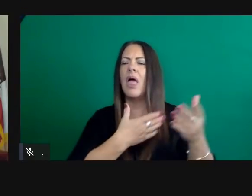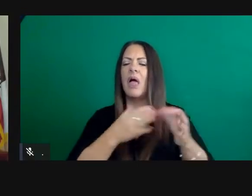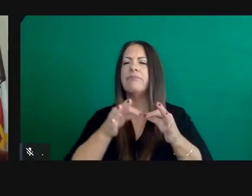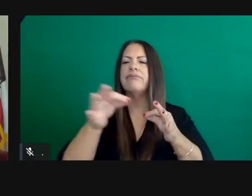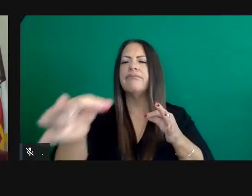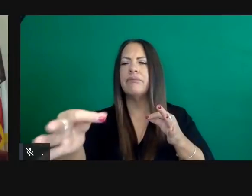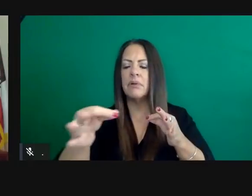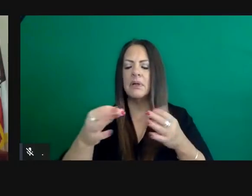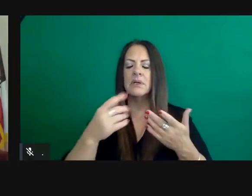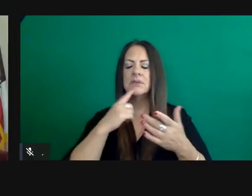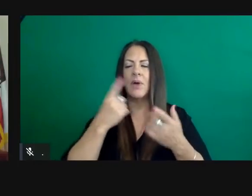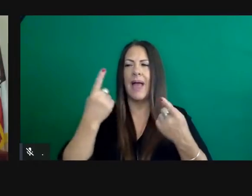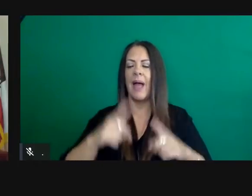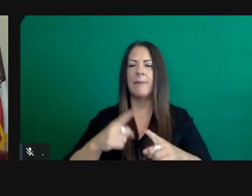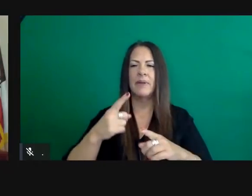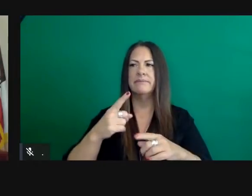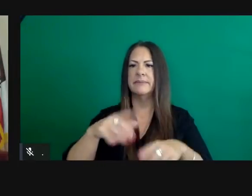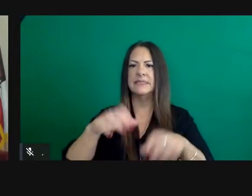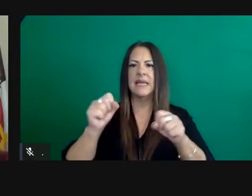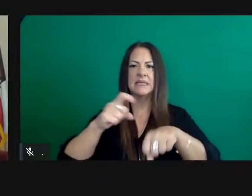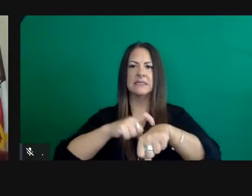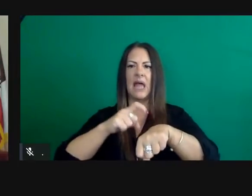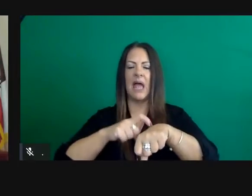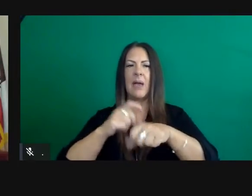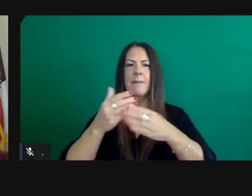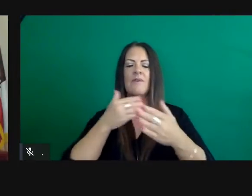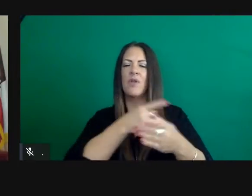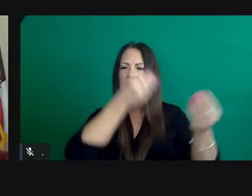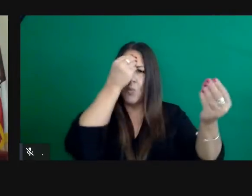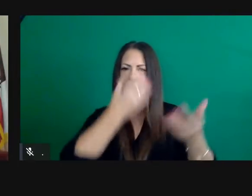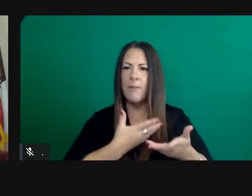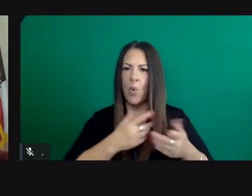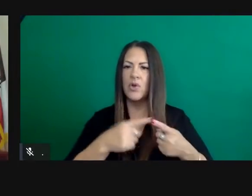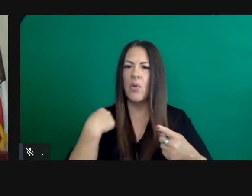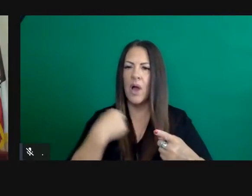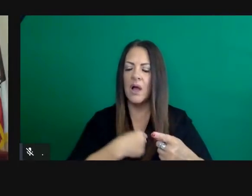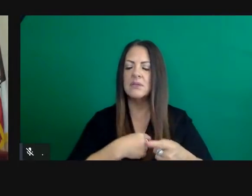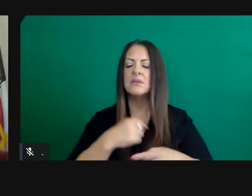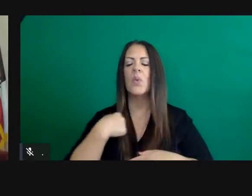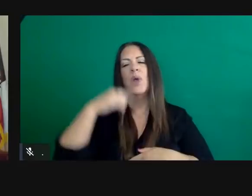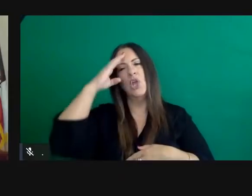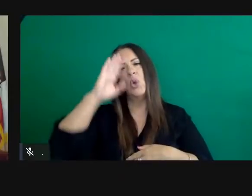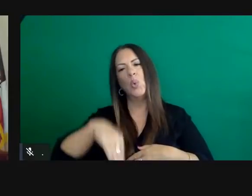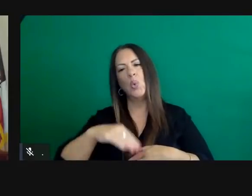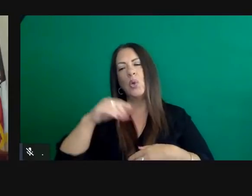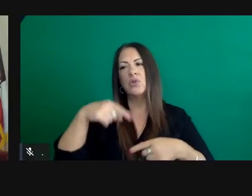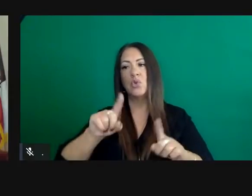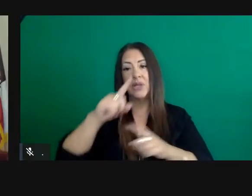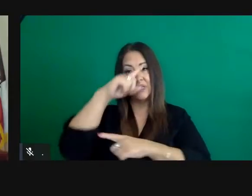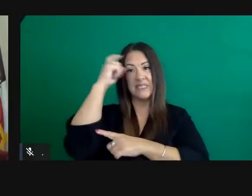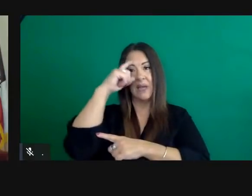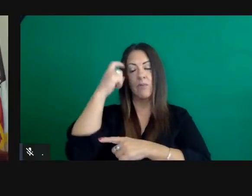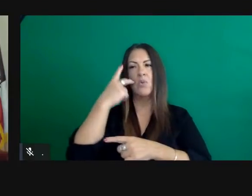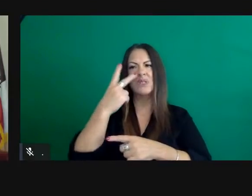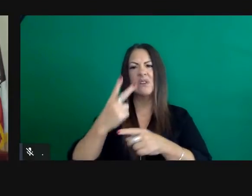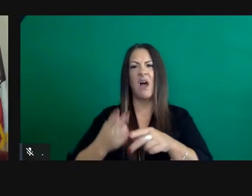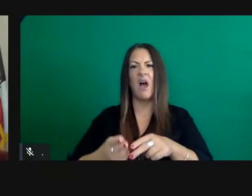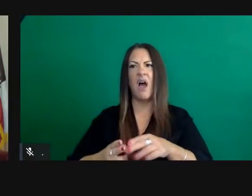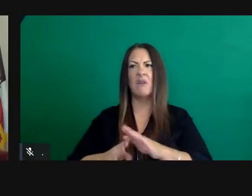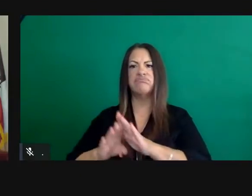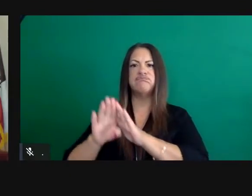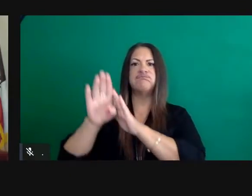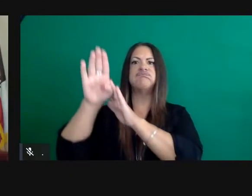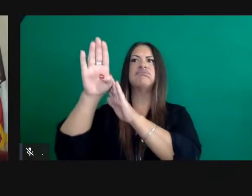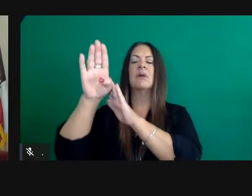2 months ago and just took time to be reported. We knew that as we saw that summer surge that we would see a high number